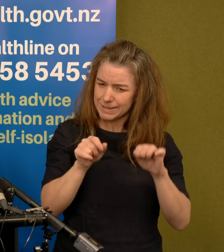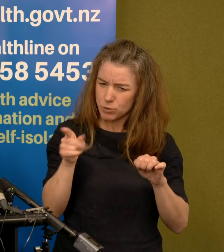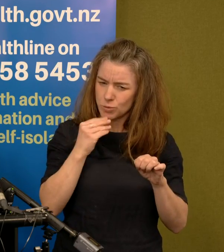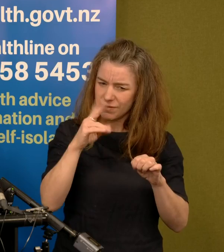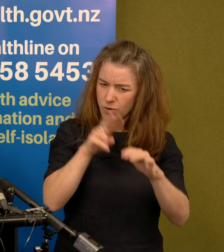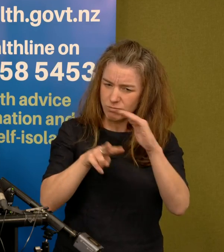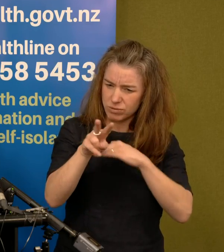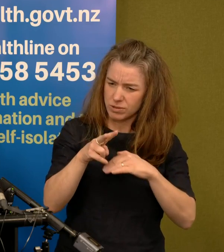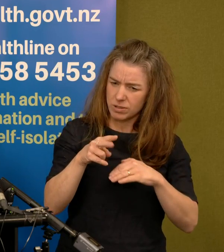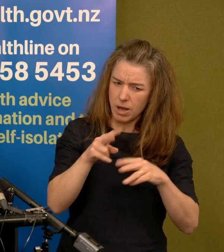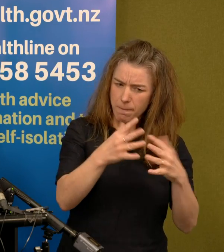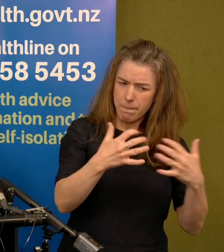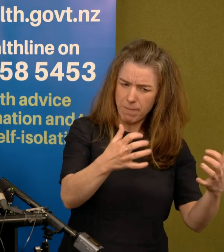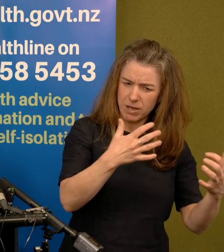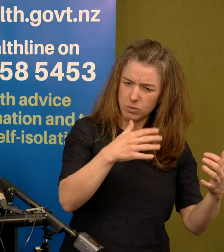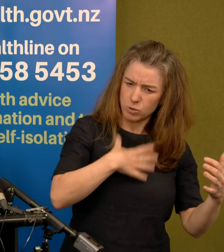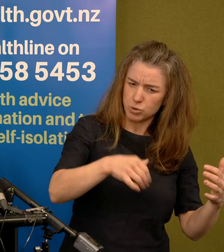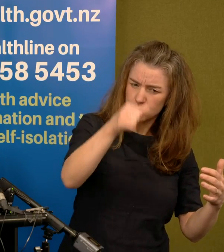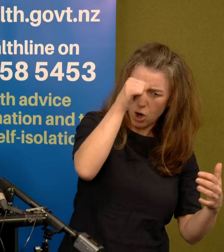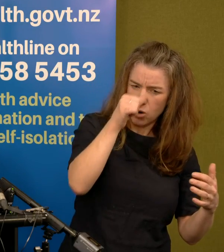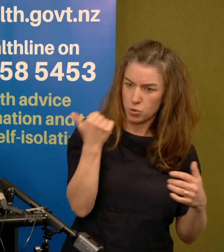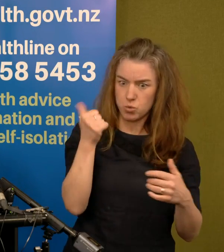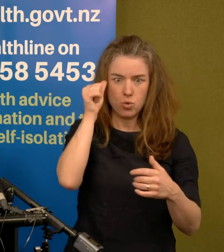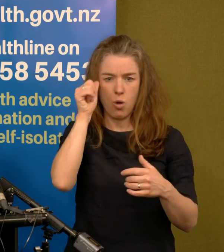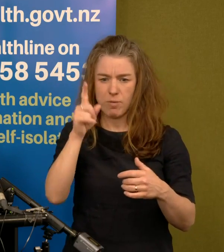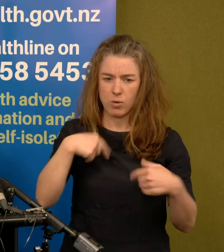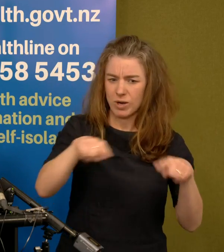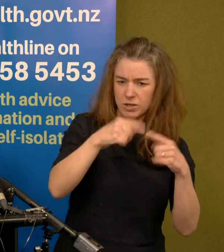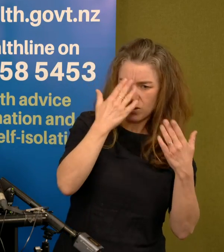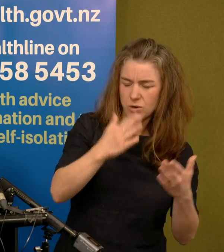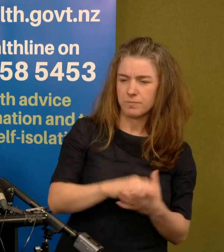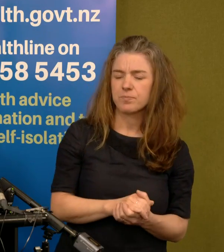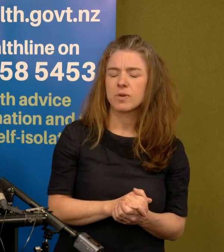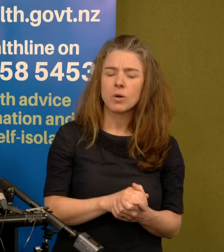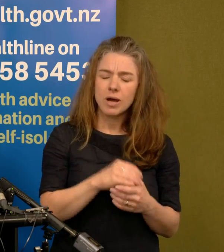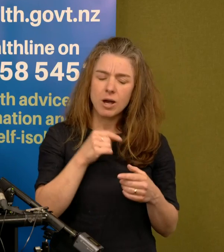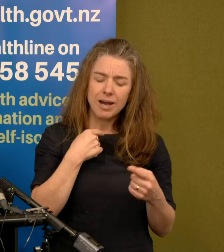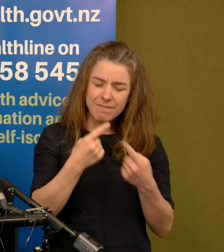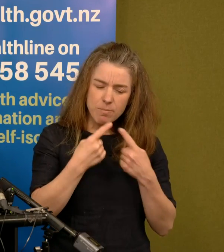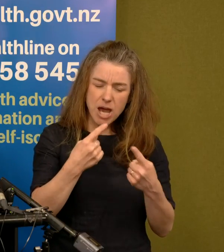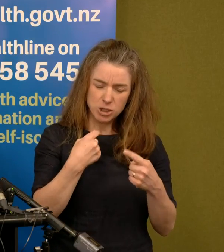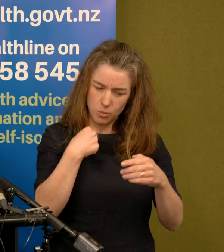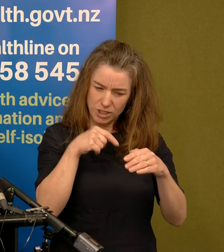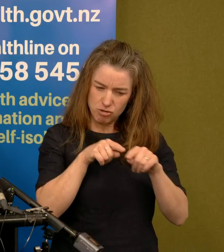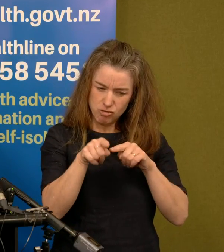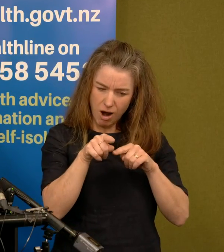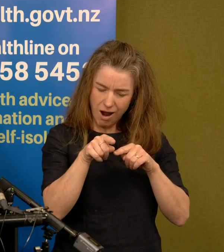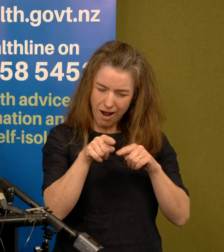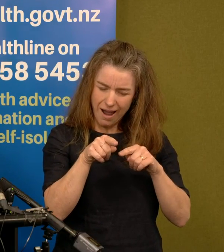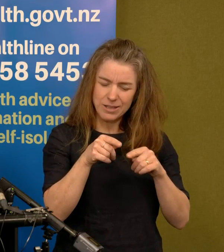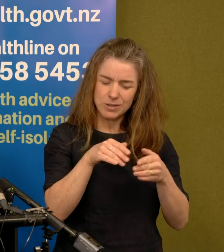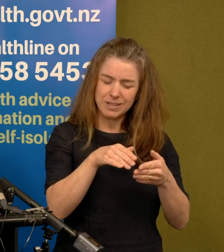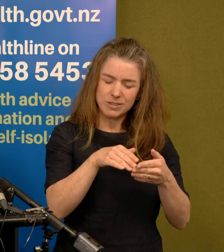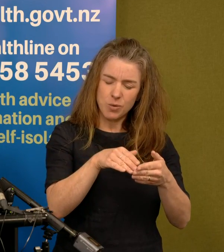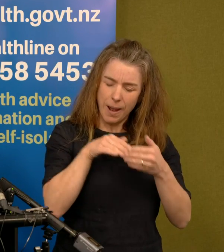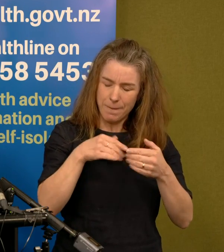to happen, the public can't. Yes, what we can do is model scenarios to inform our planning. What we can't do is predict the future.